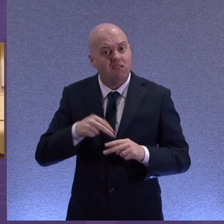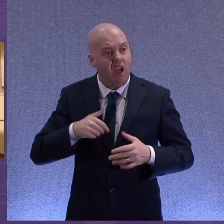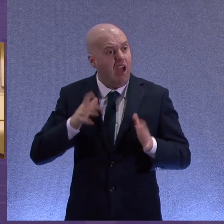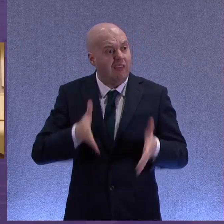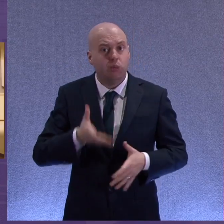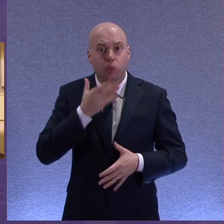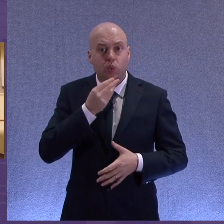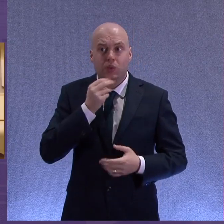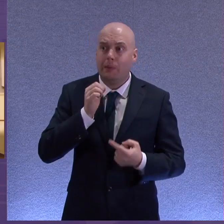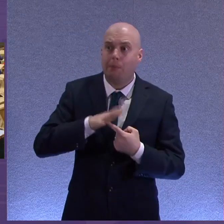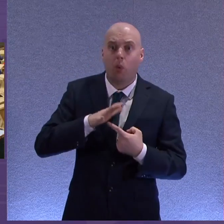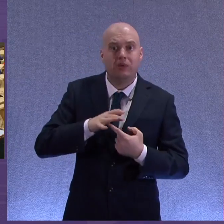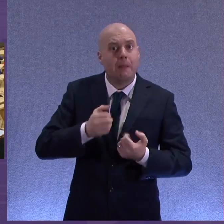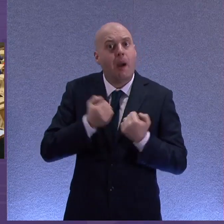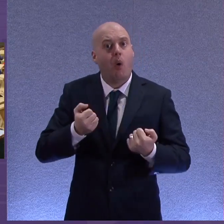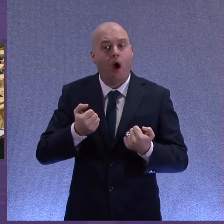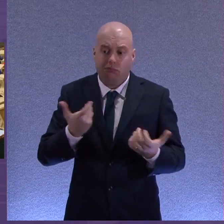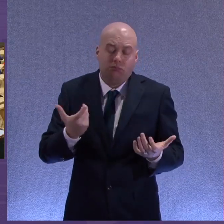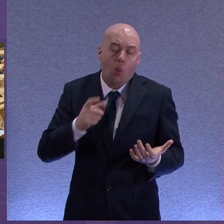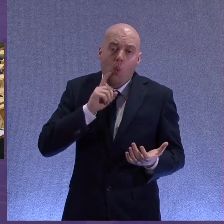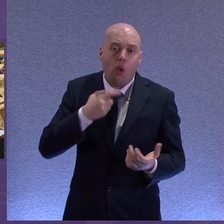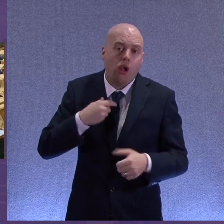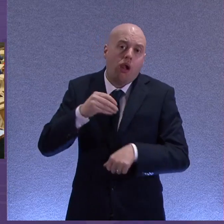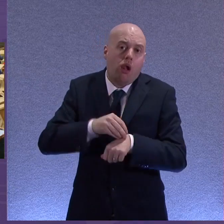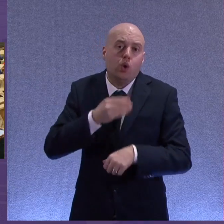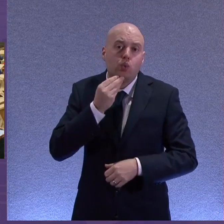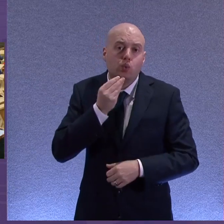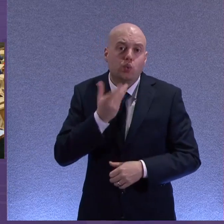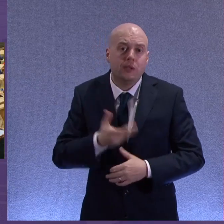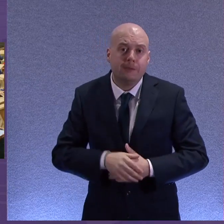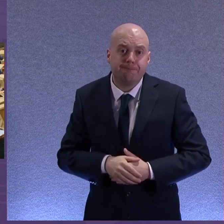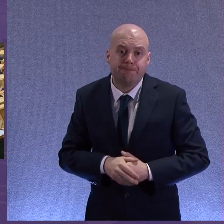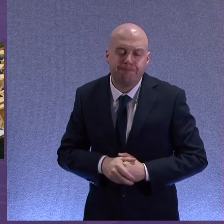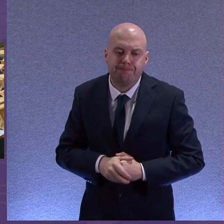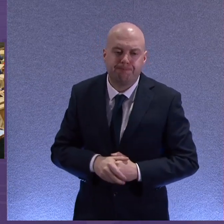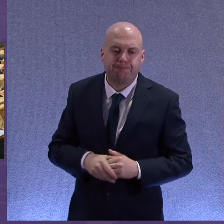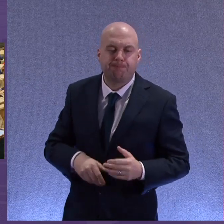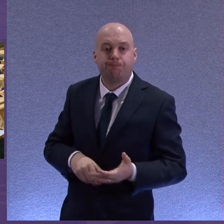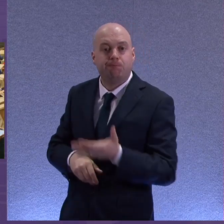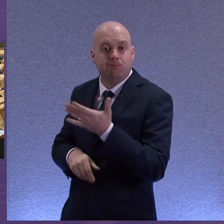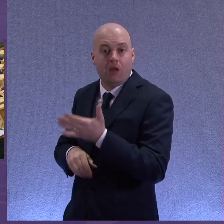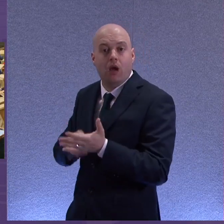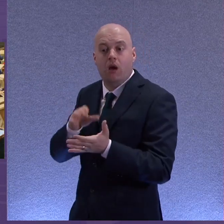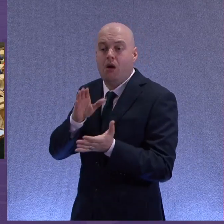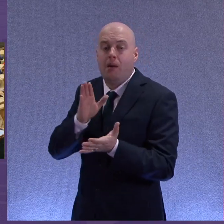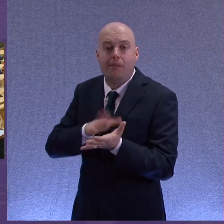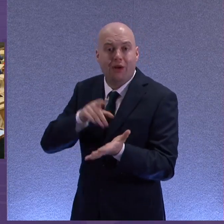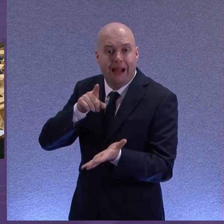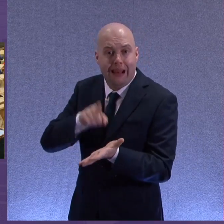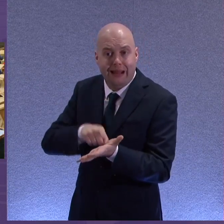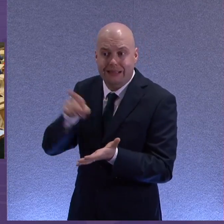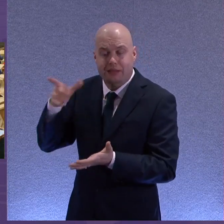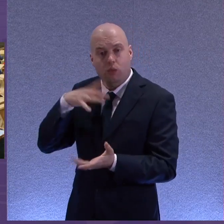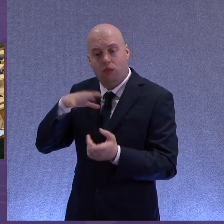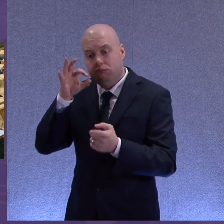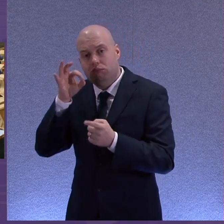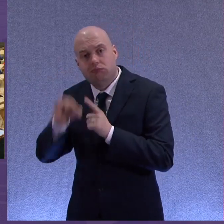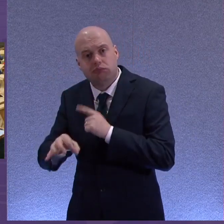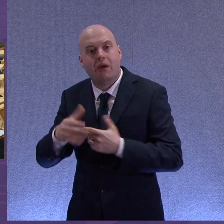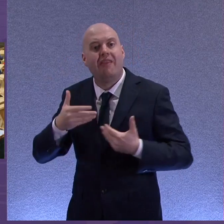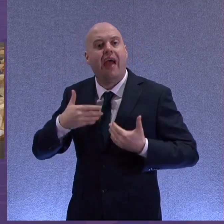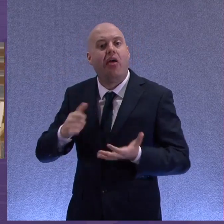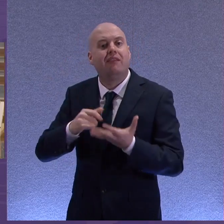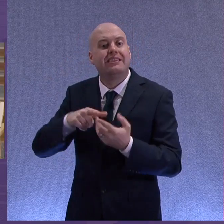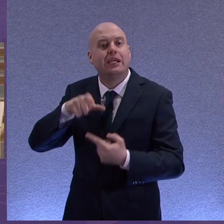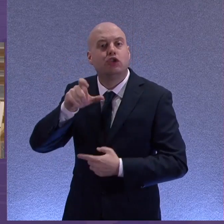do so. Monica Lennon to be followed by Joe McAlpine. Thank you. A question for the Health Secretary and then a brief one for the Community